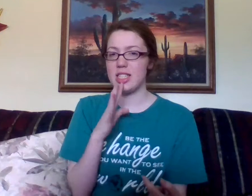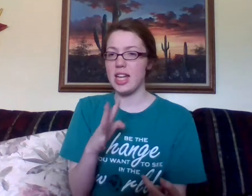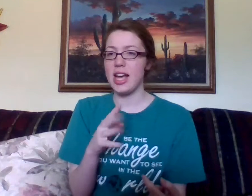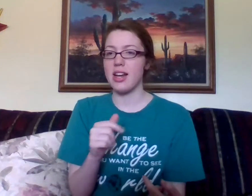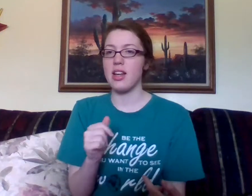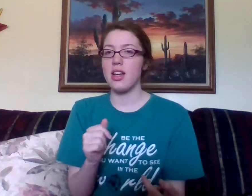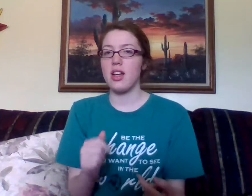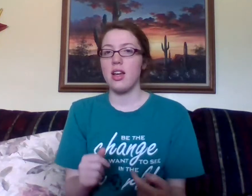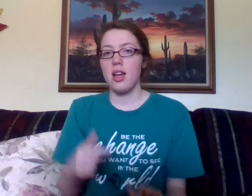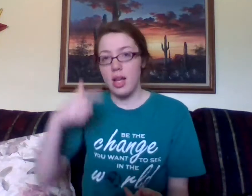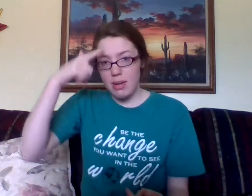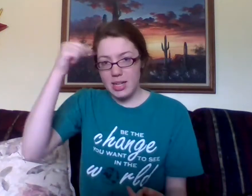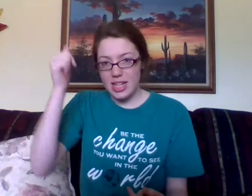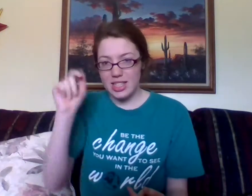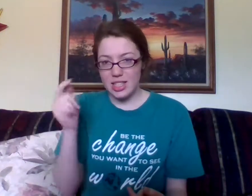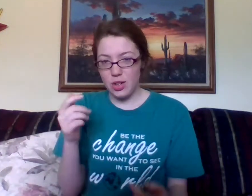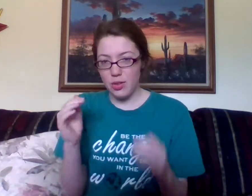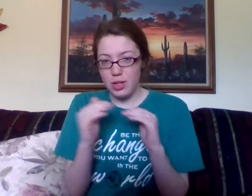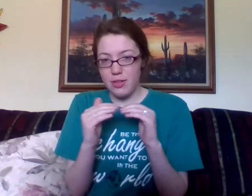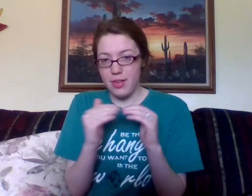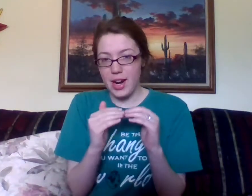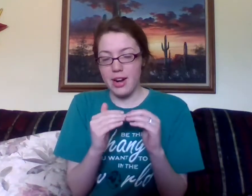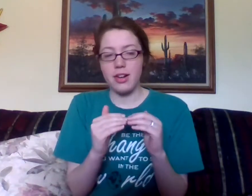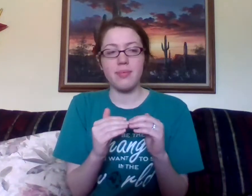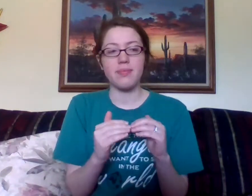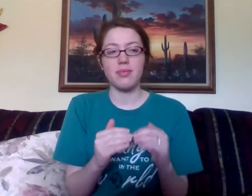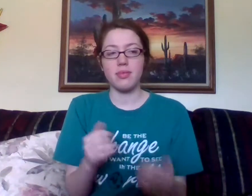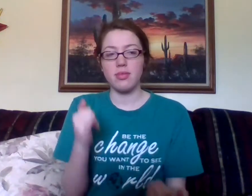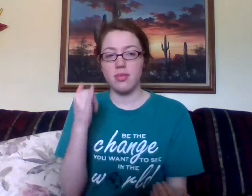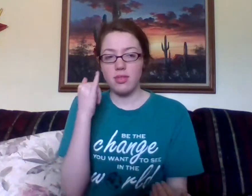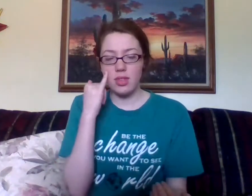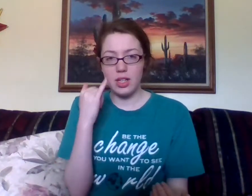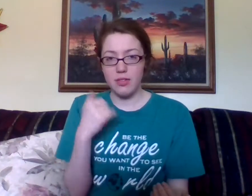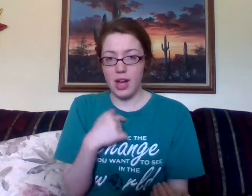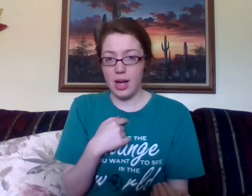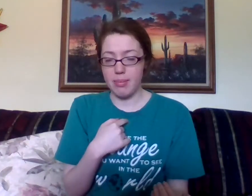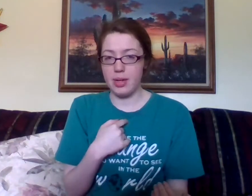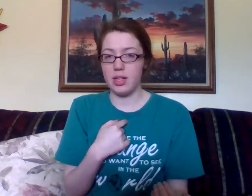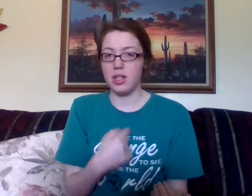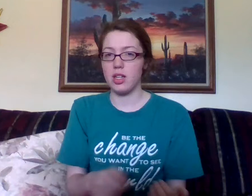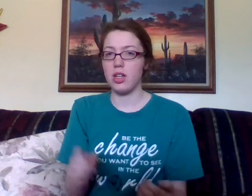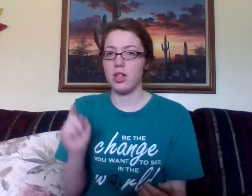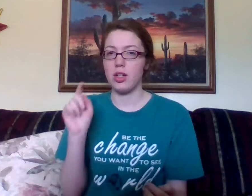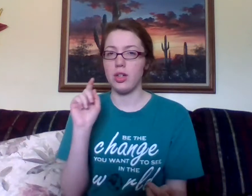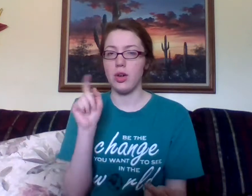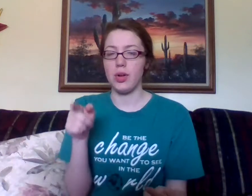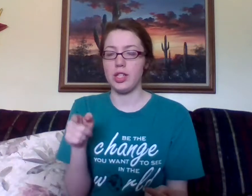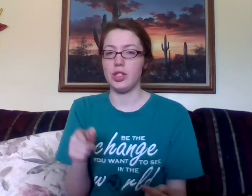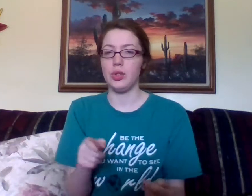say it because it's only fair if I'm going